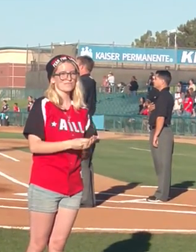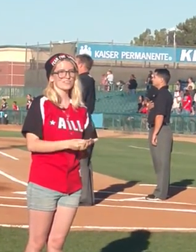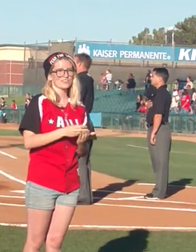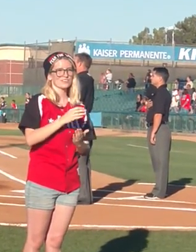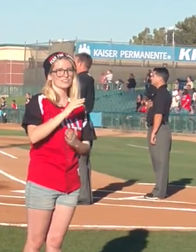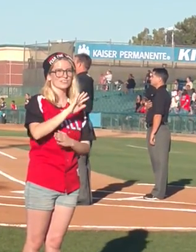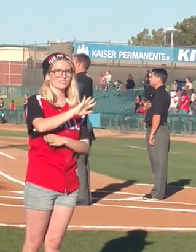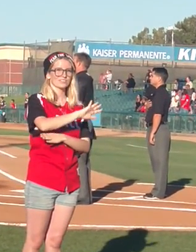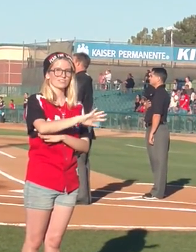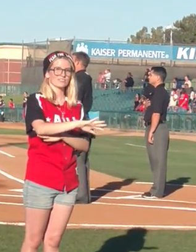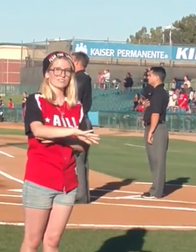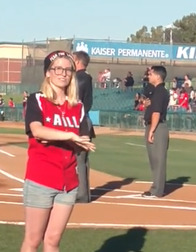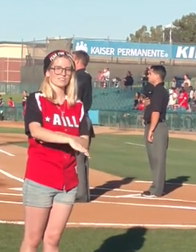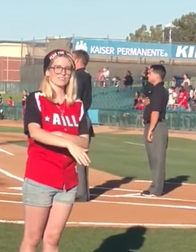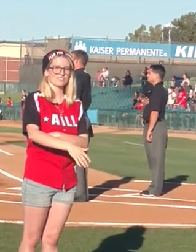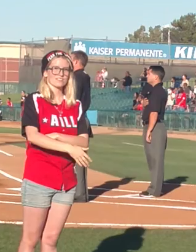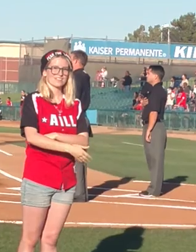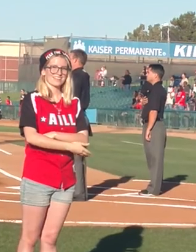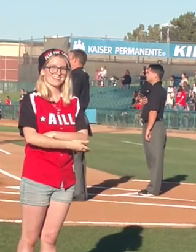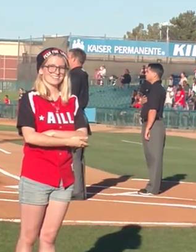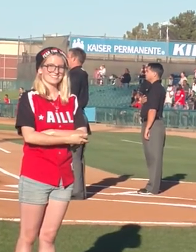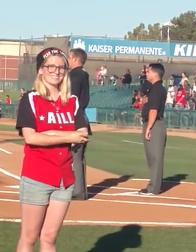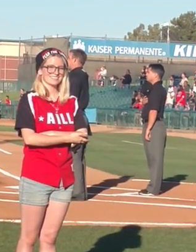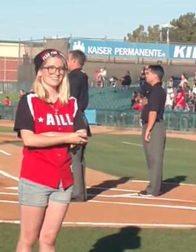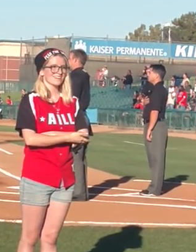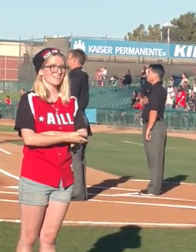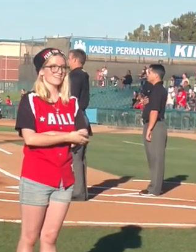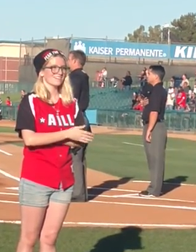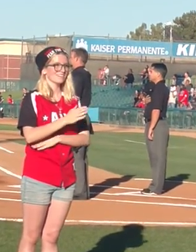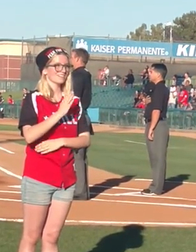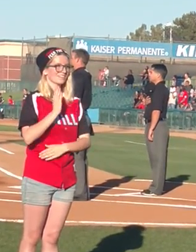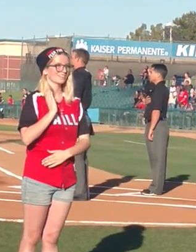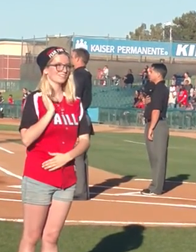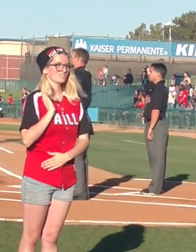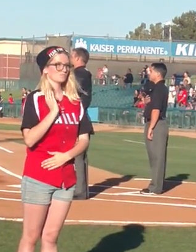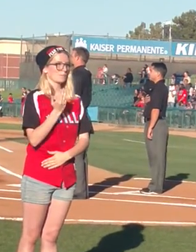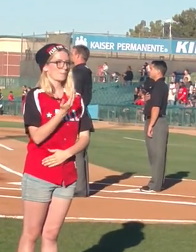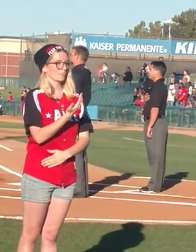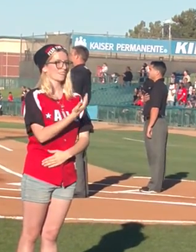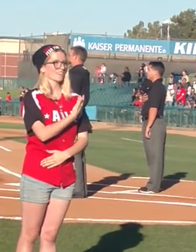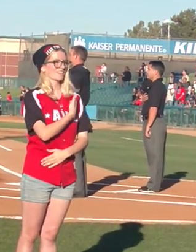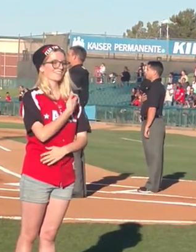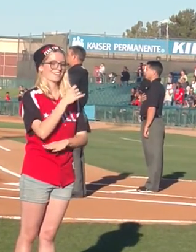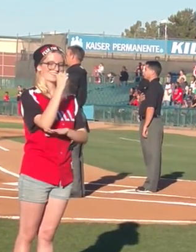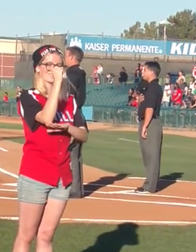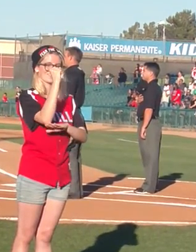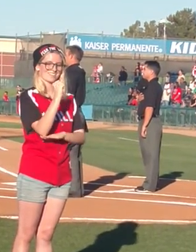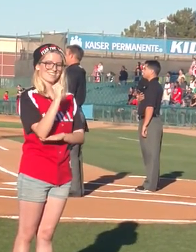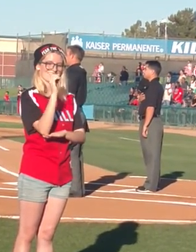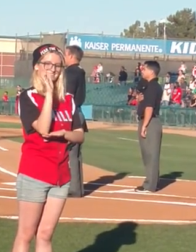proof through the night, That our flag